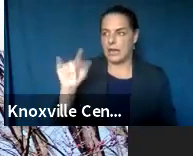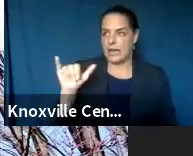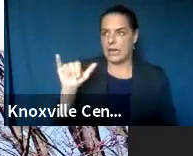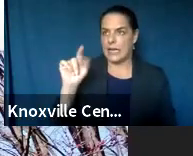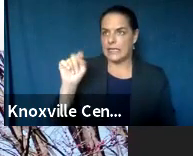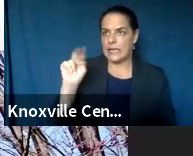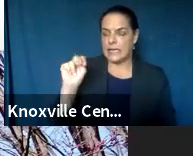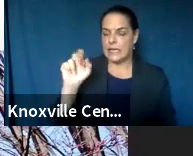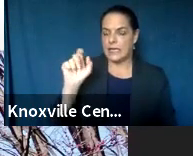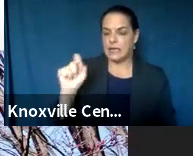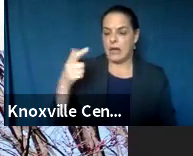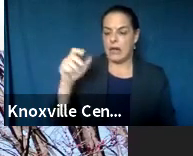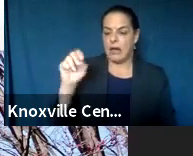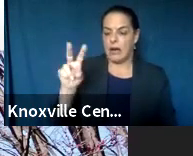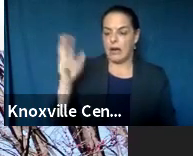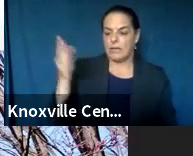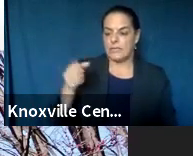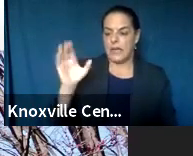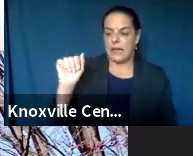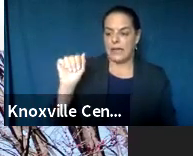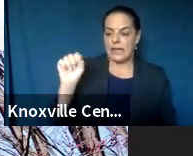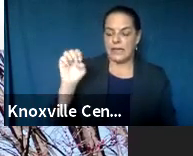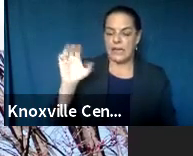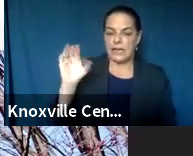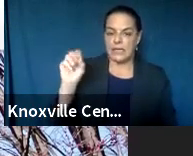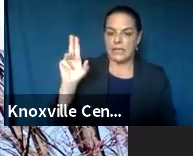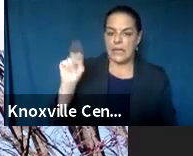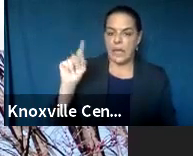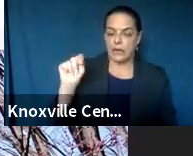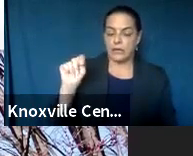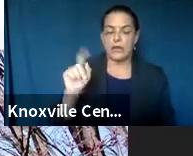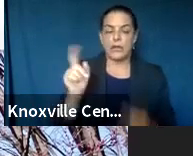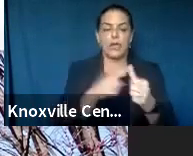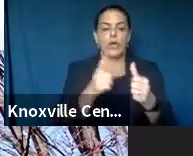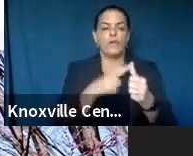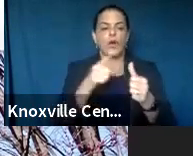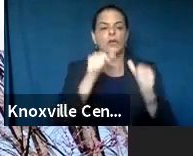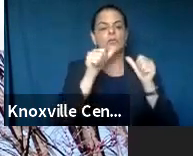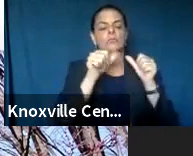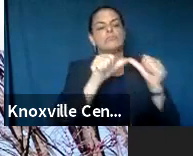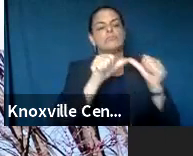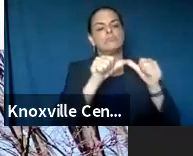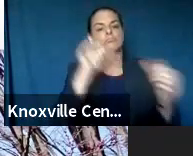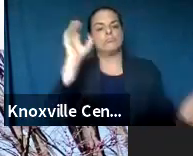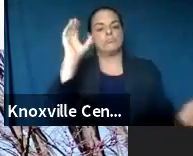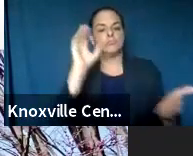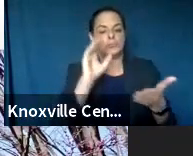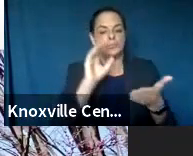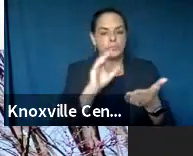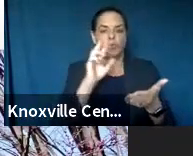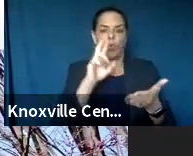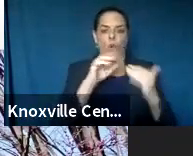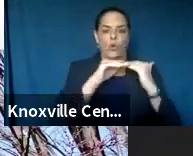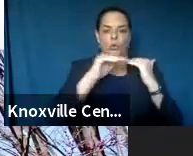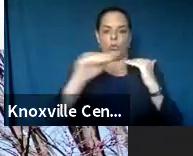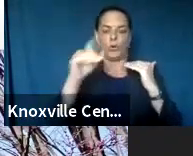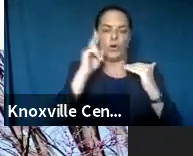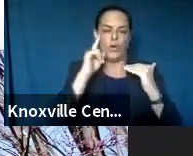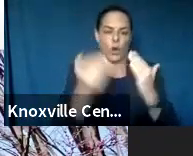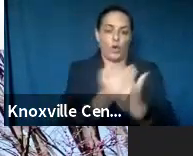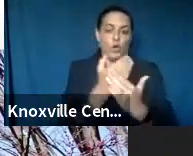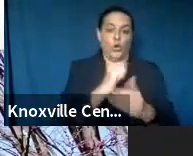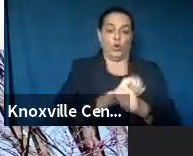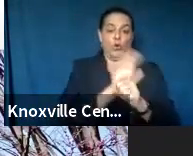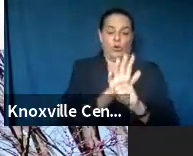covid.knoxcountytn.gov/case count. Moving to the first benchmark, sustained reduction or stability in new cases for 14 days. To illustrate